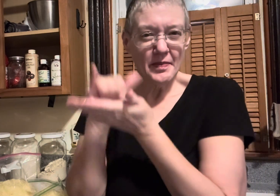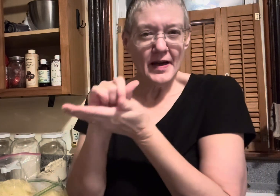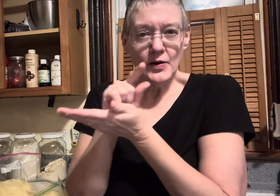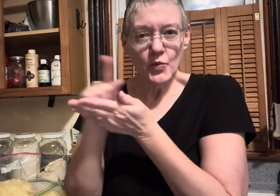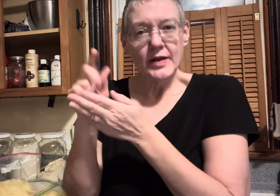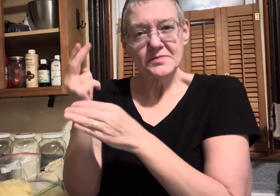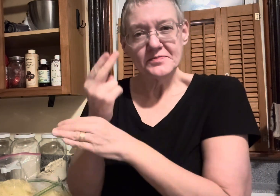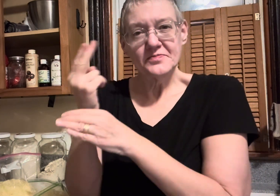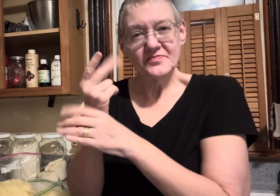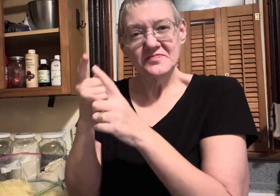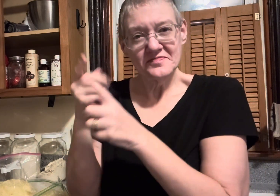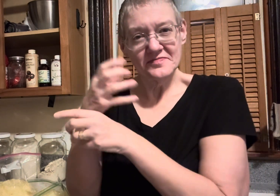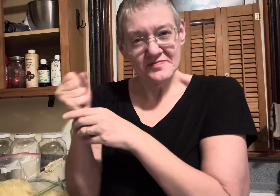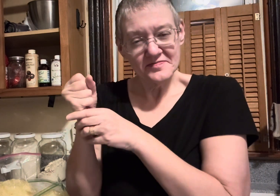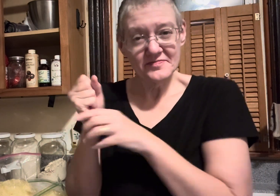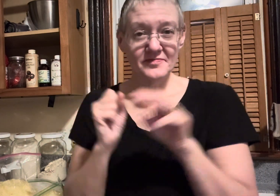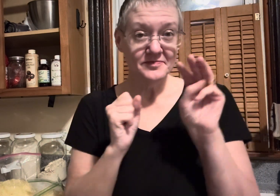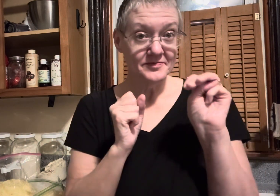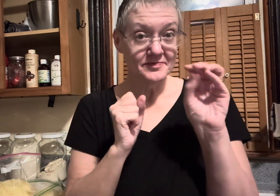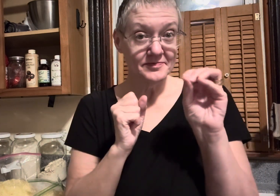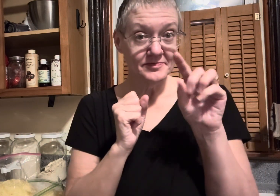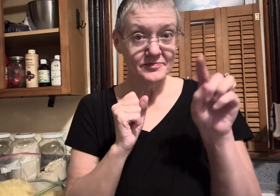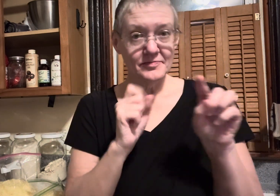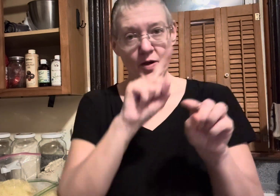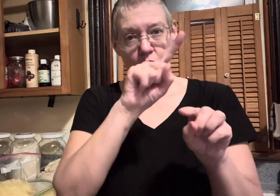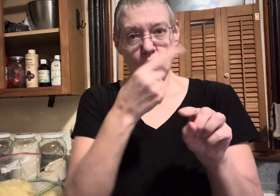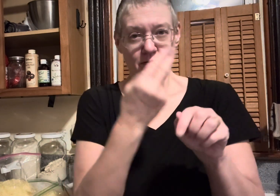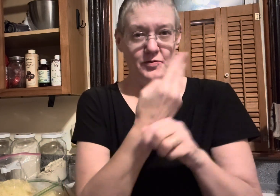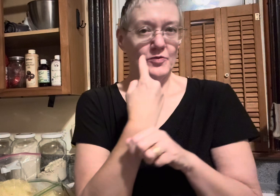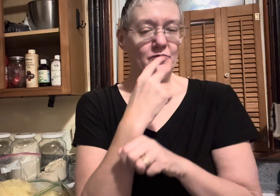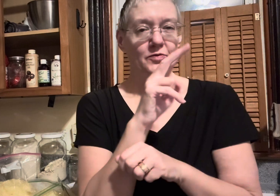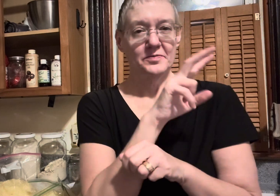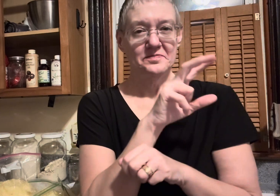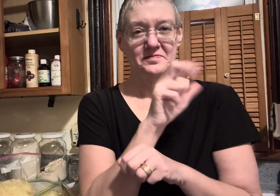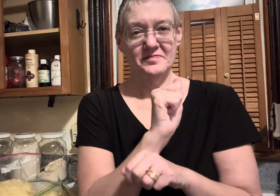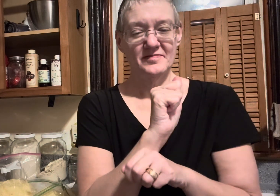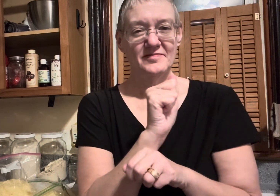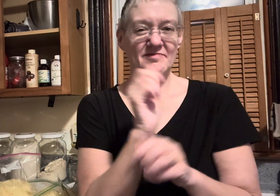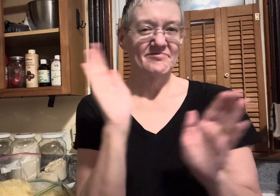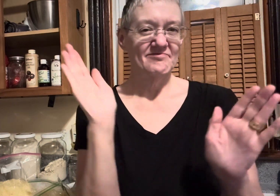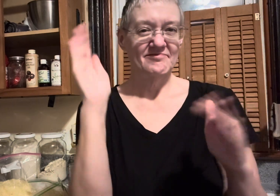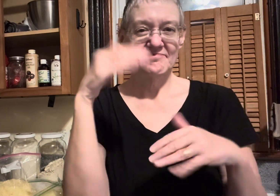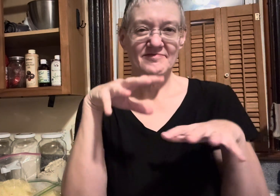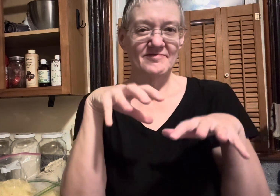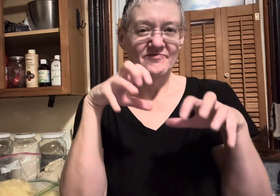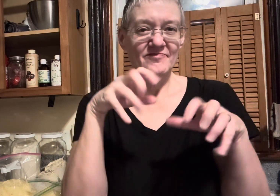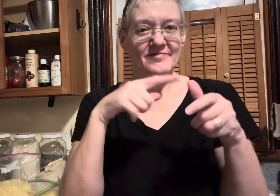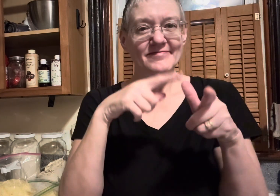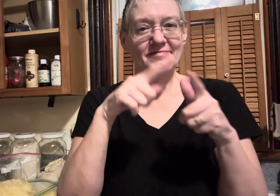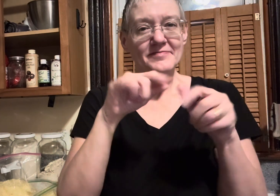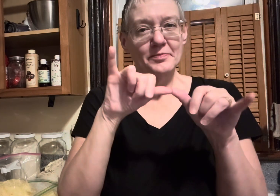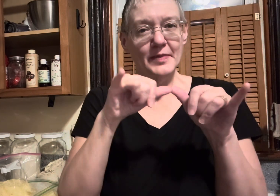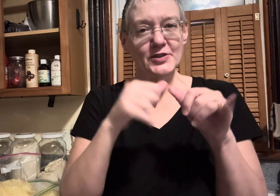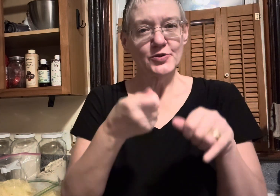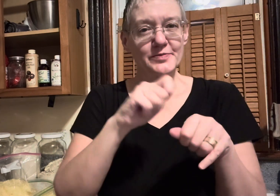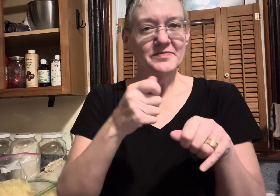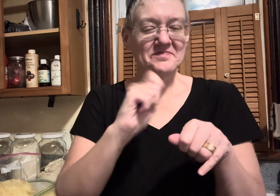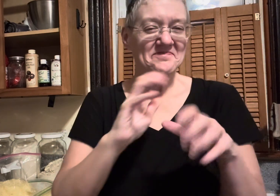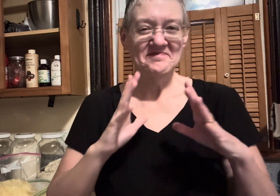up. And the mozzarella can go in a gallon baggie because I only use that for pizza and I just measure out the amount that I